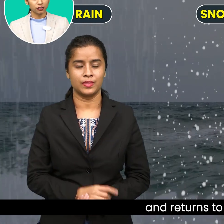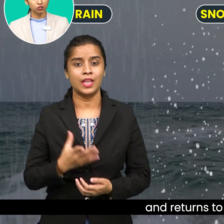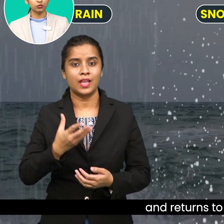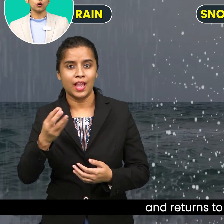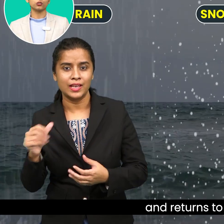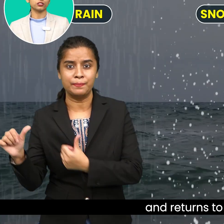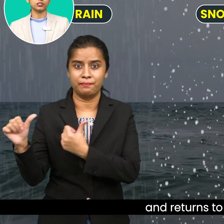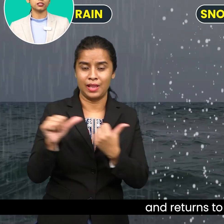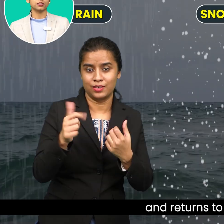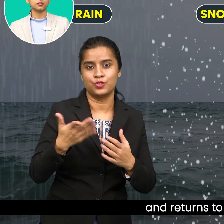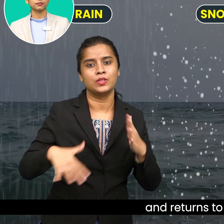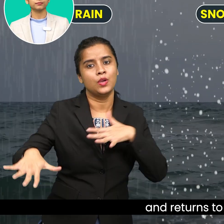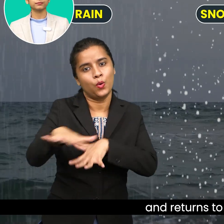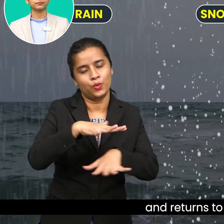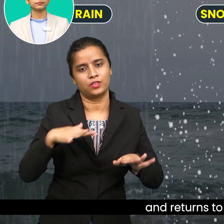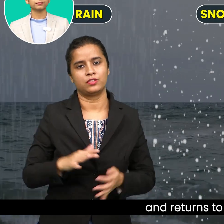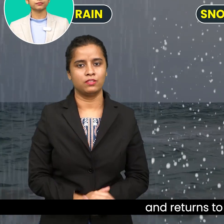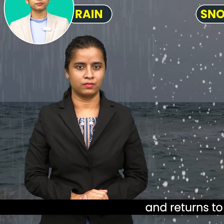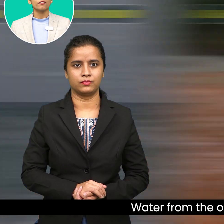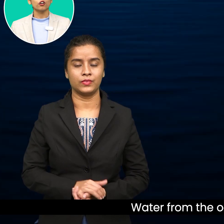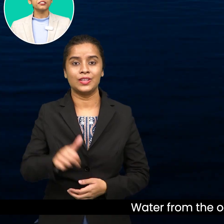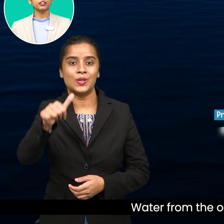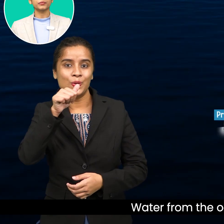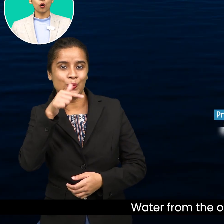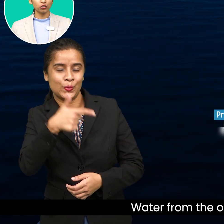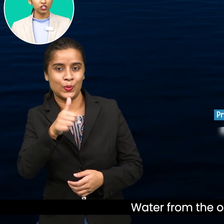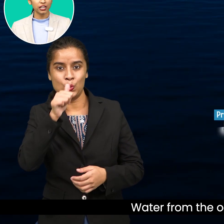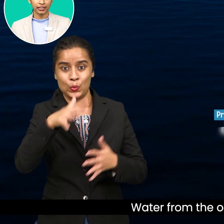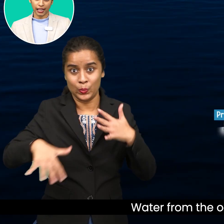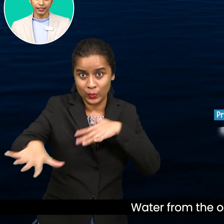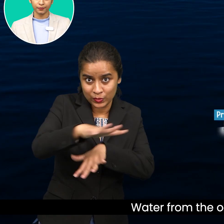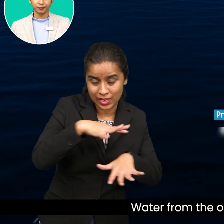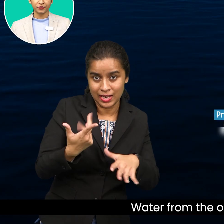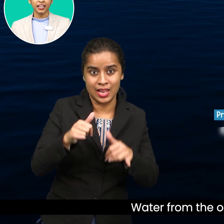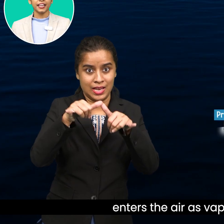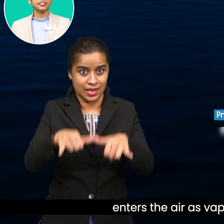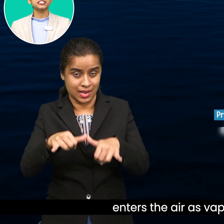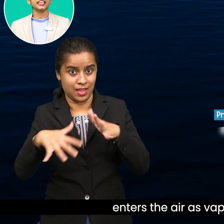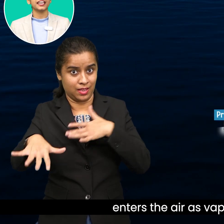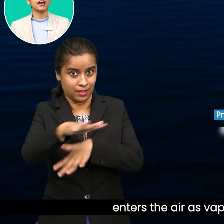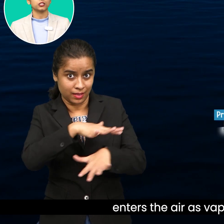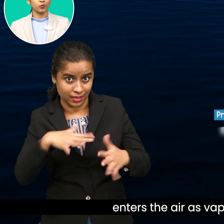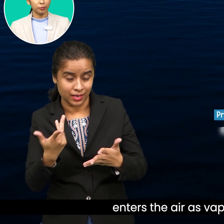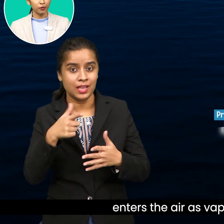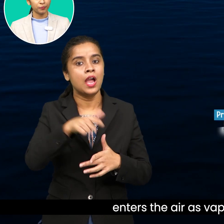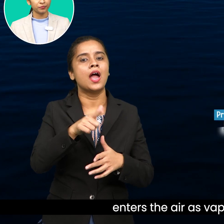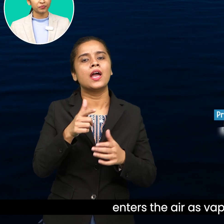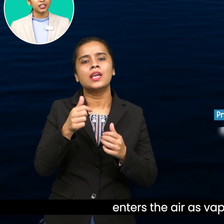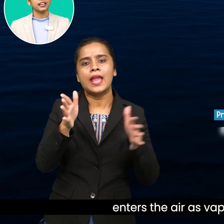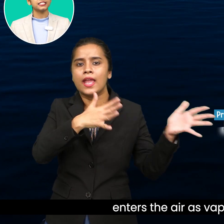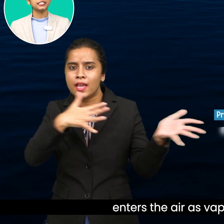and returns to the oceans. Water from the ocean and land enters the air as